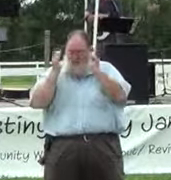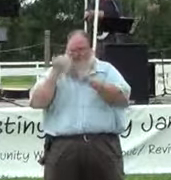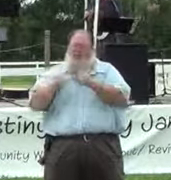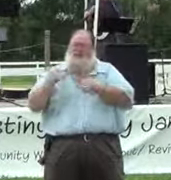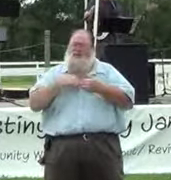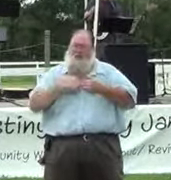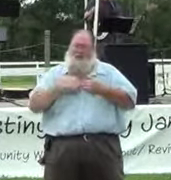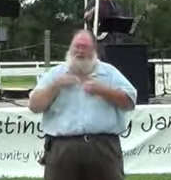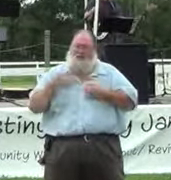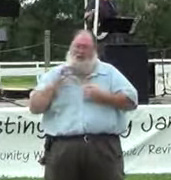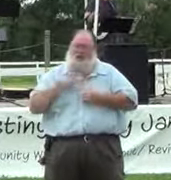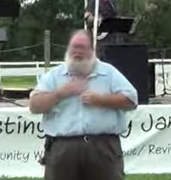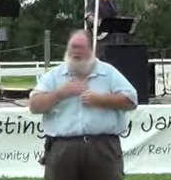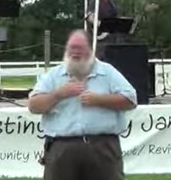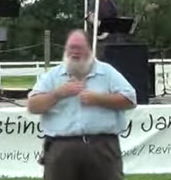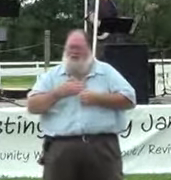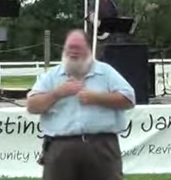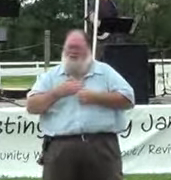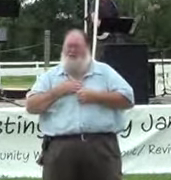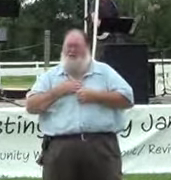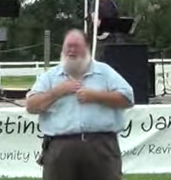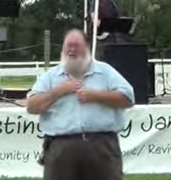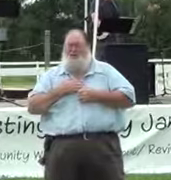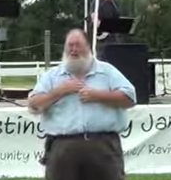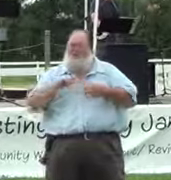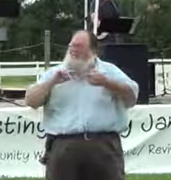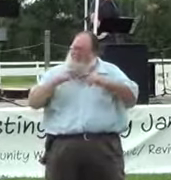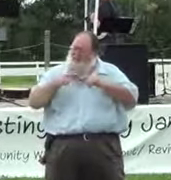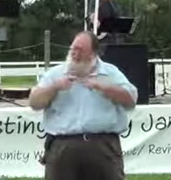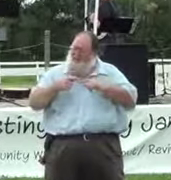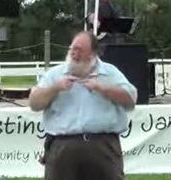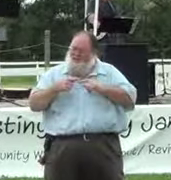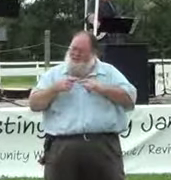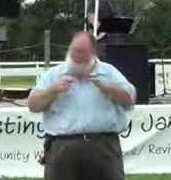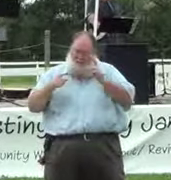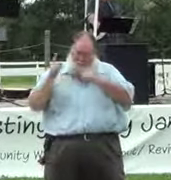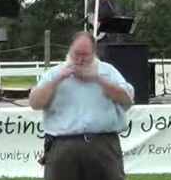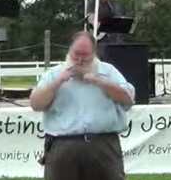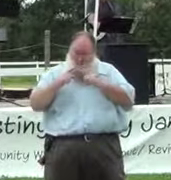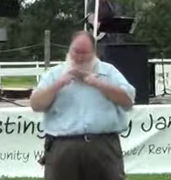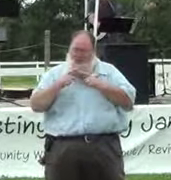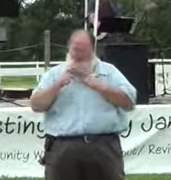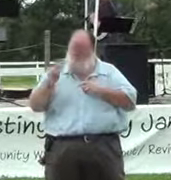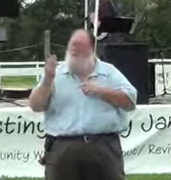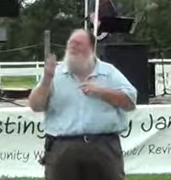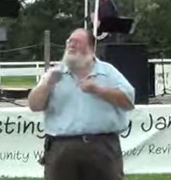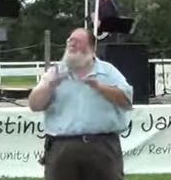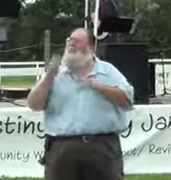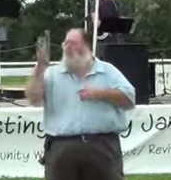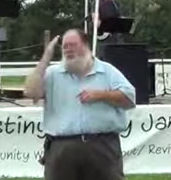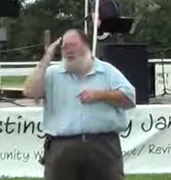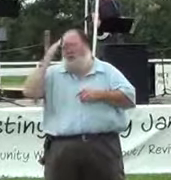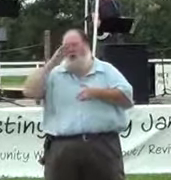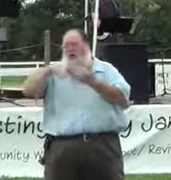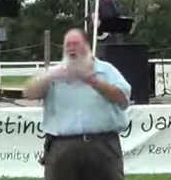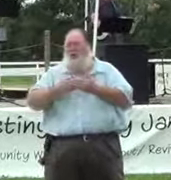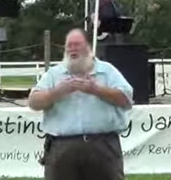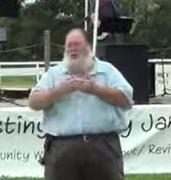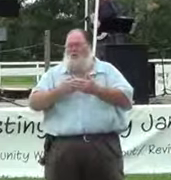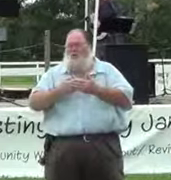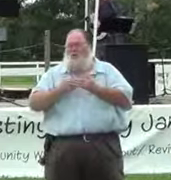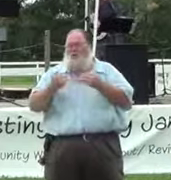own dysfunction, our own hurt, our own pain. And you know it all. Lord, we can't hide